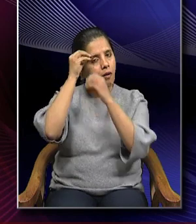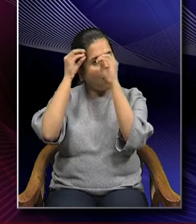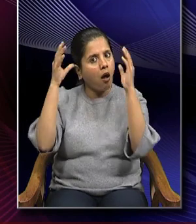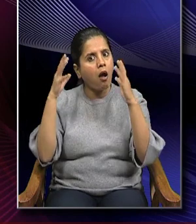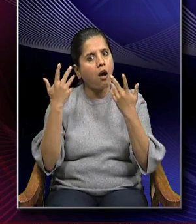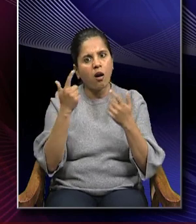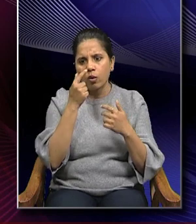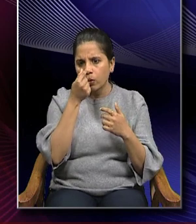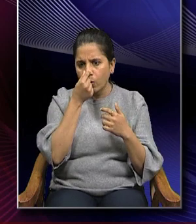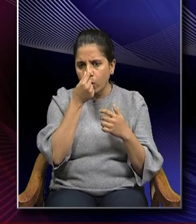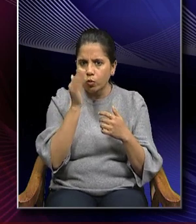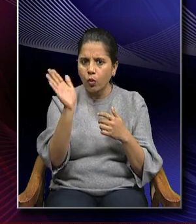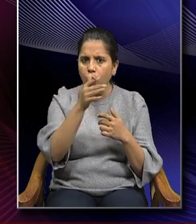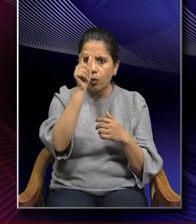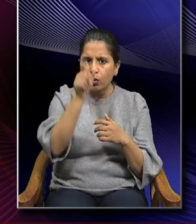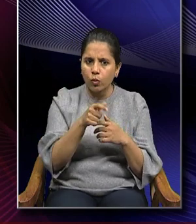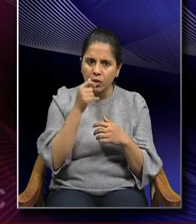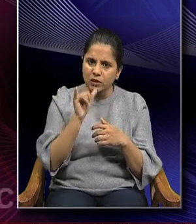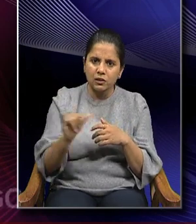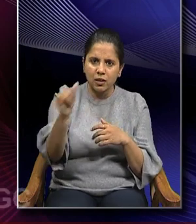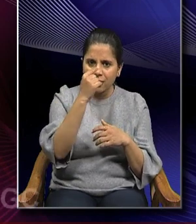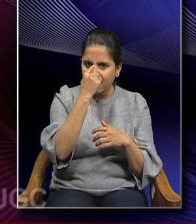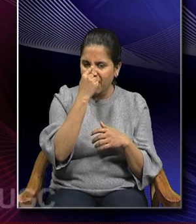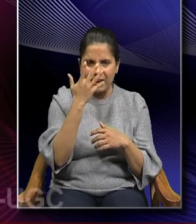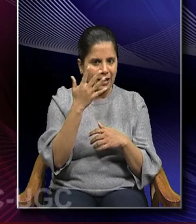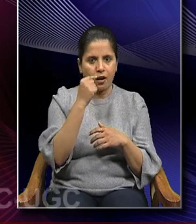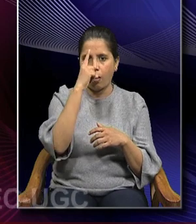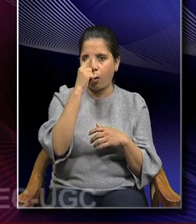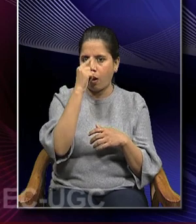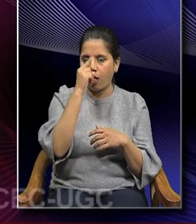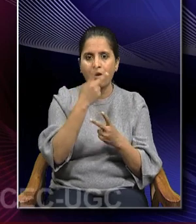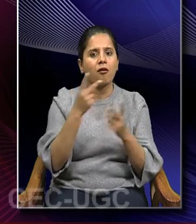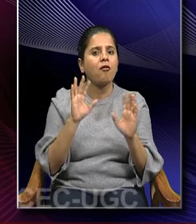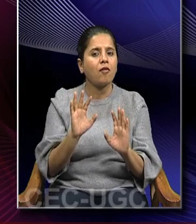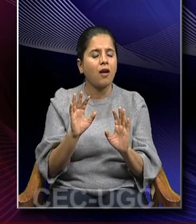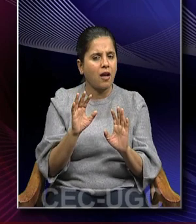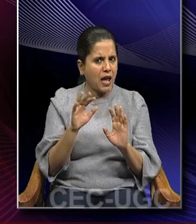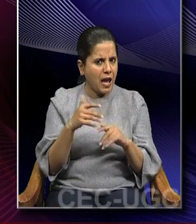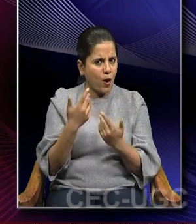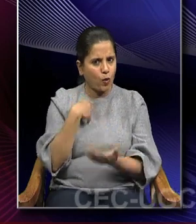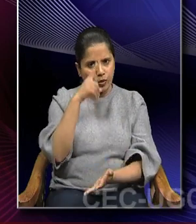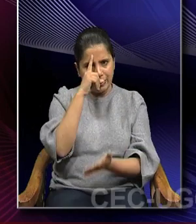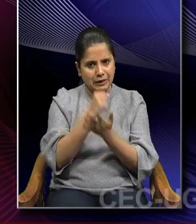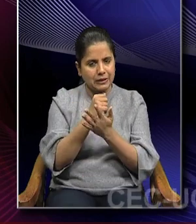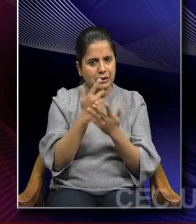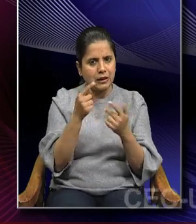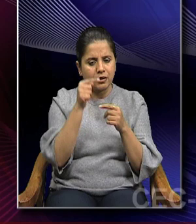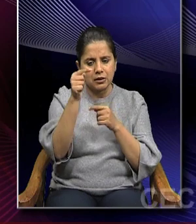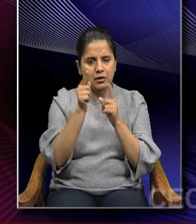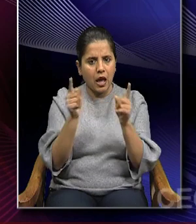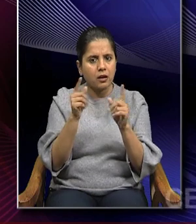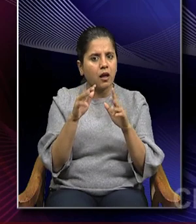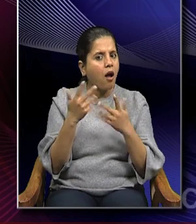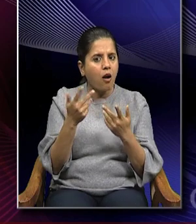that the nose of every human being is not the same, not of same size. So, how to go for deciding its size, how to go